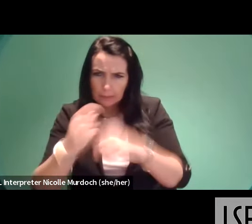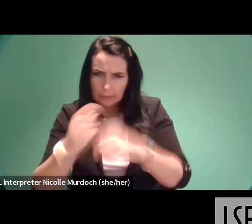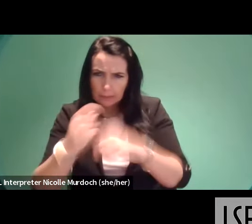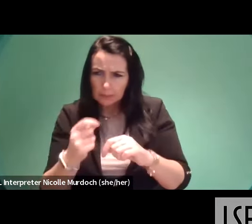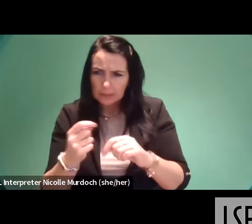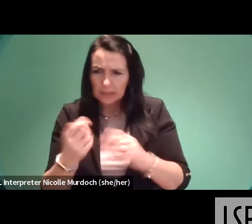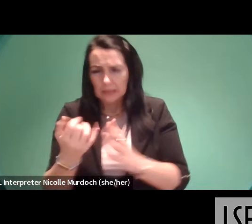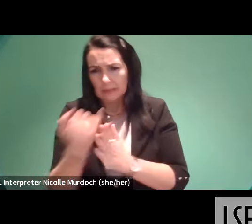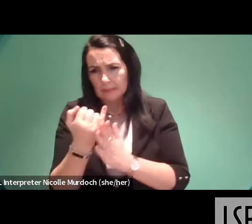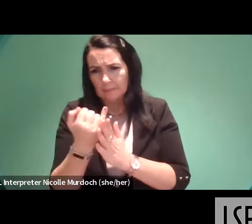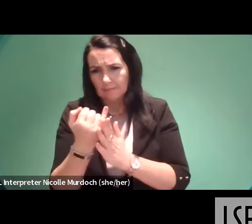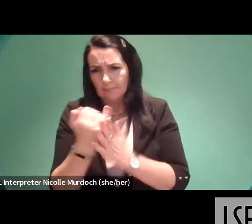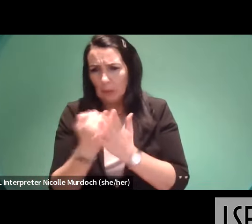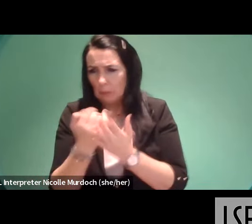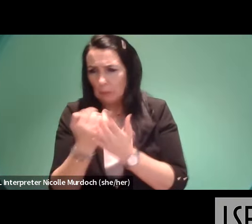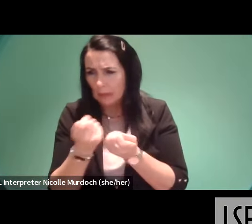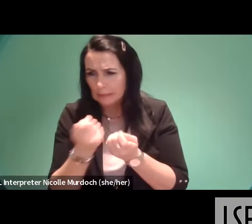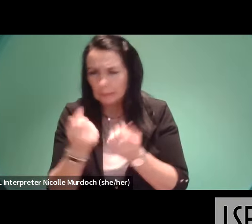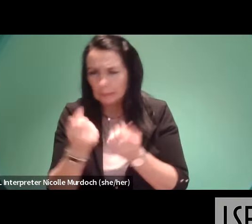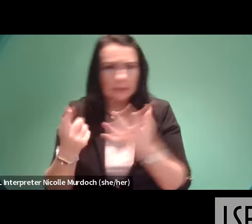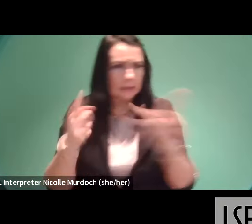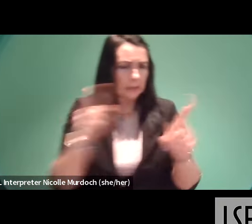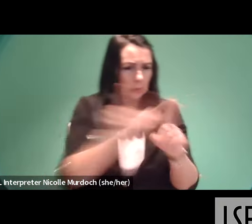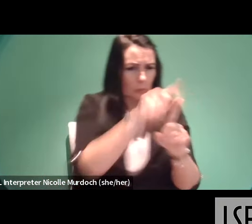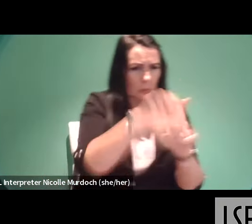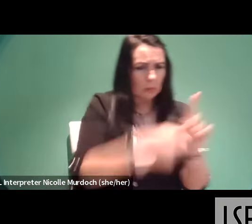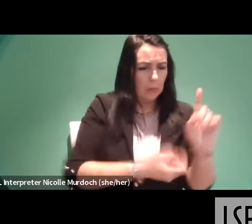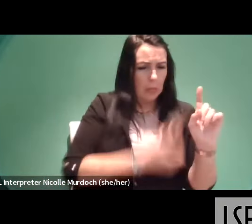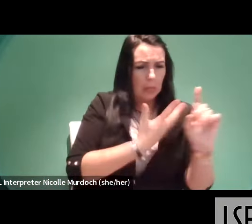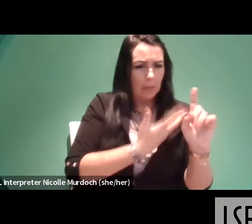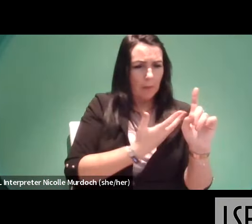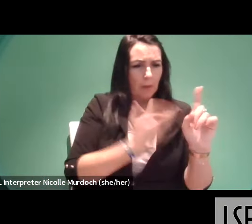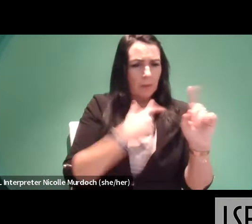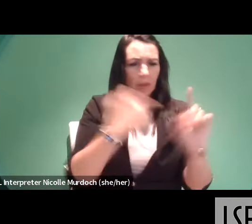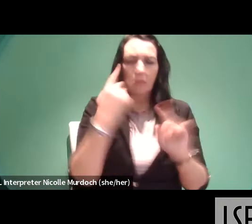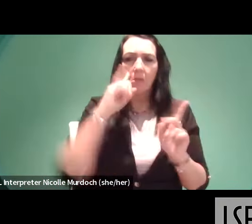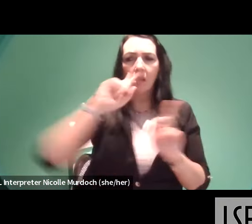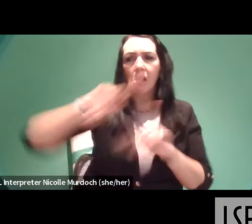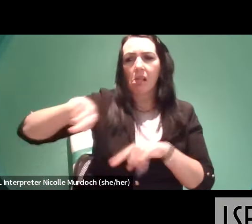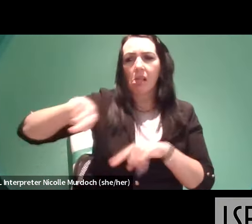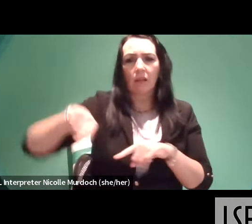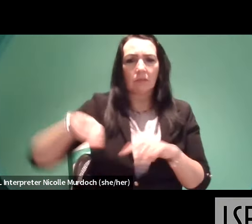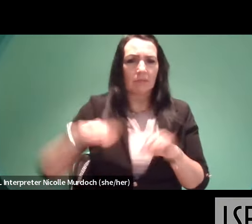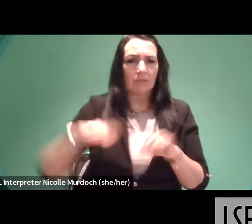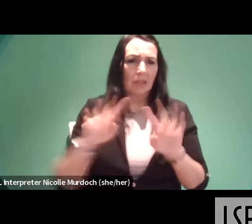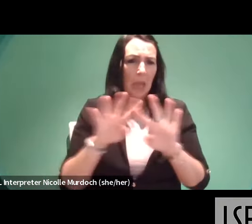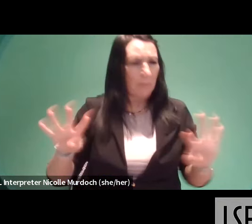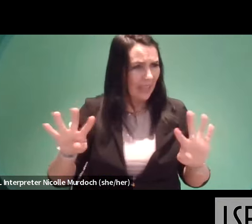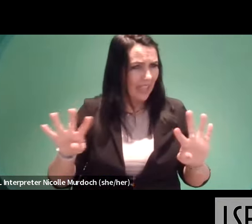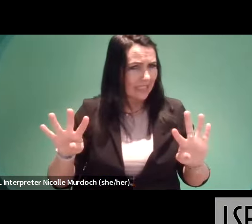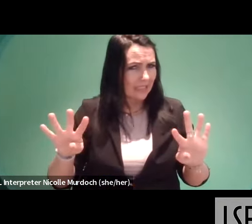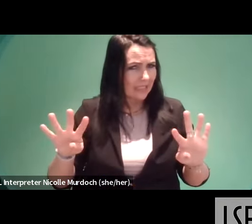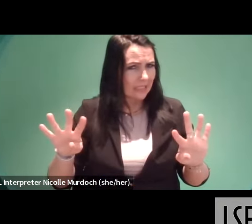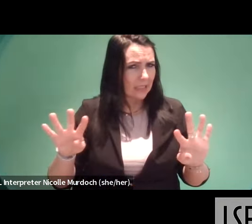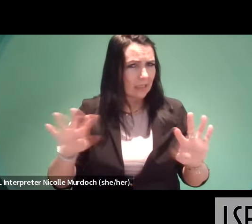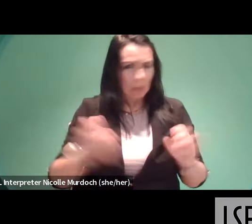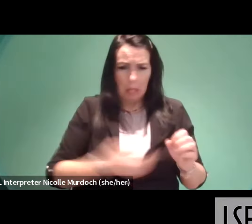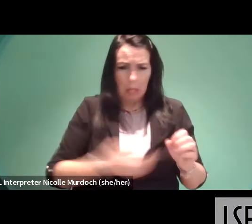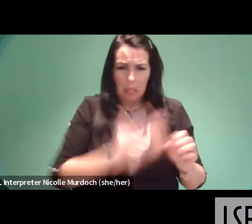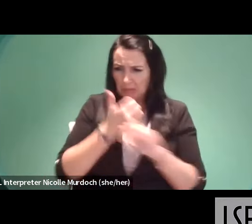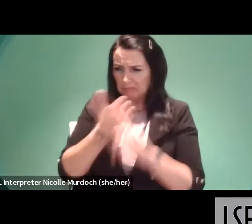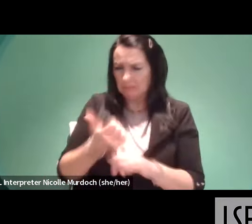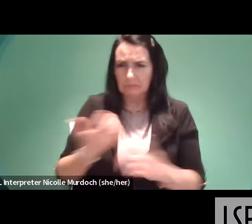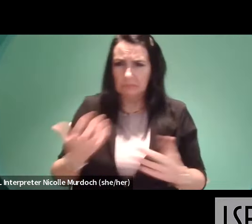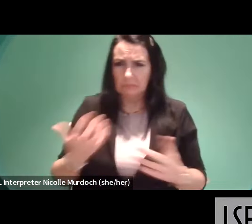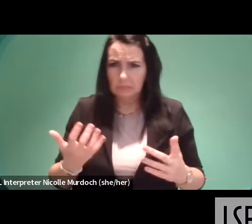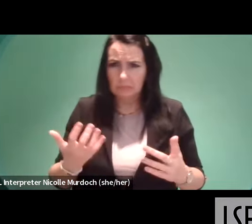administration. And I see Labour kind of publicly turning their back on picket lines. And that's coming at a time when trade unions are more